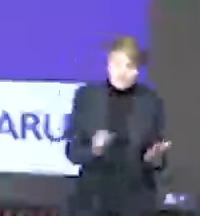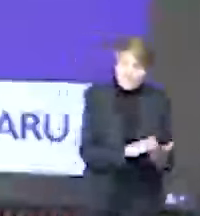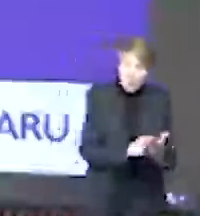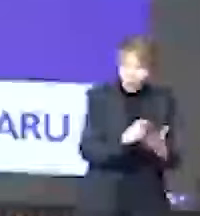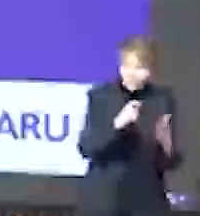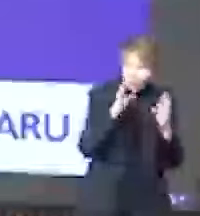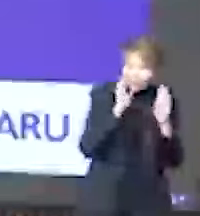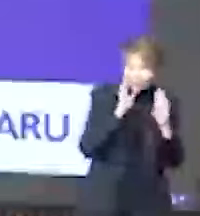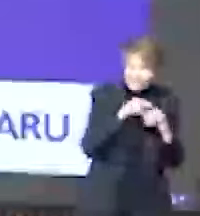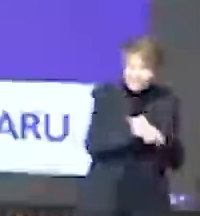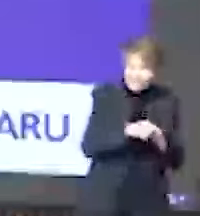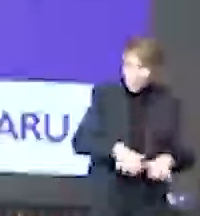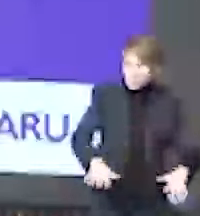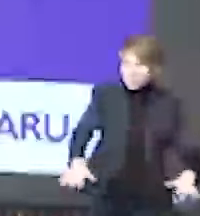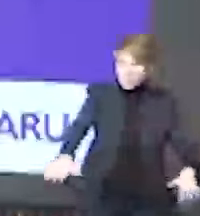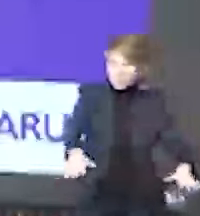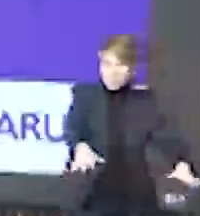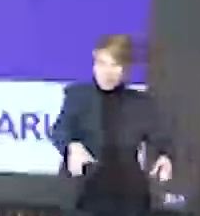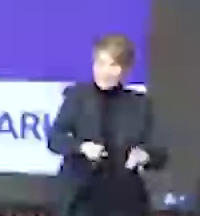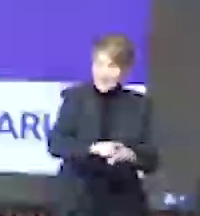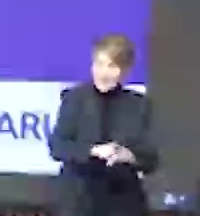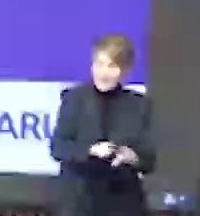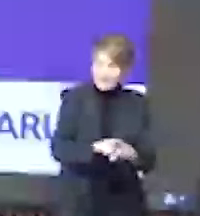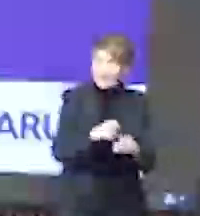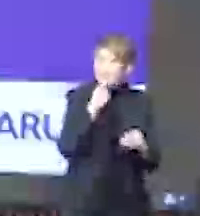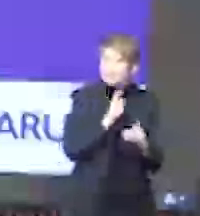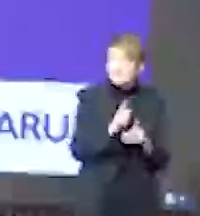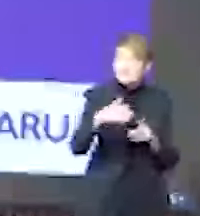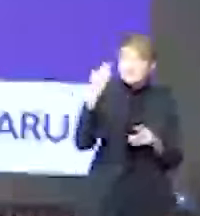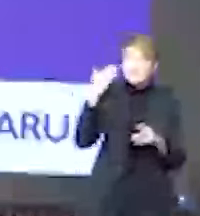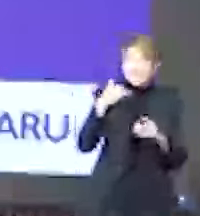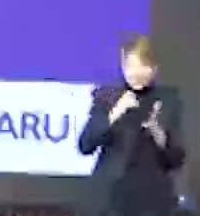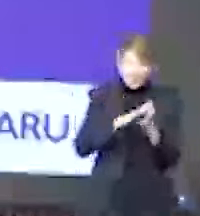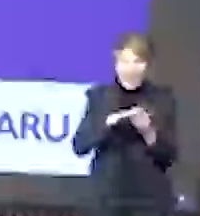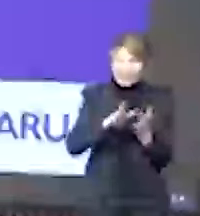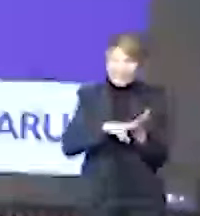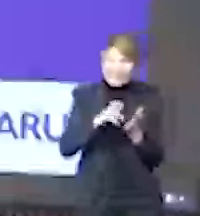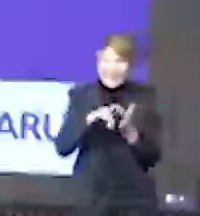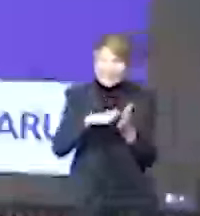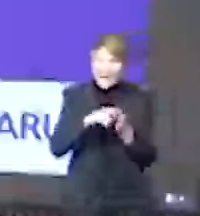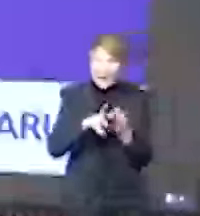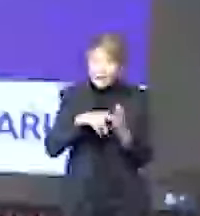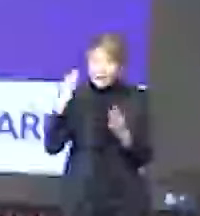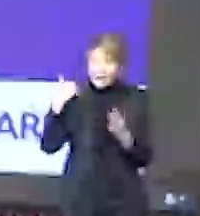particularly the chain email, the social media, the consistent social media,